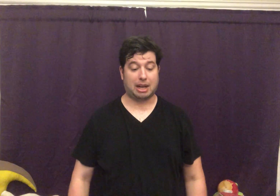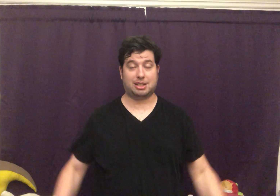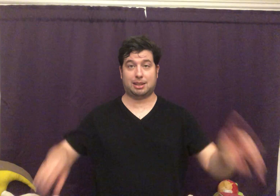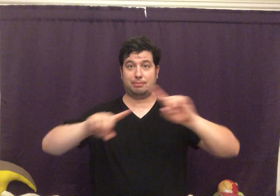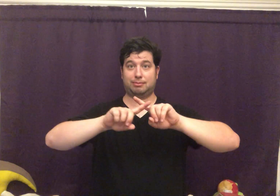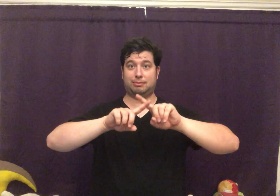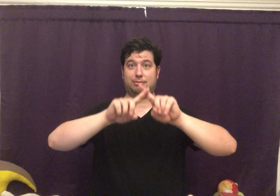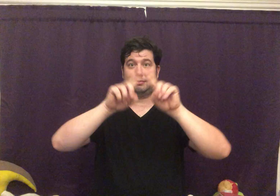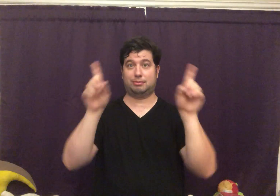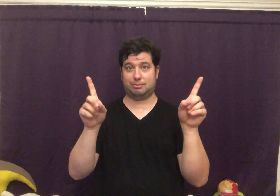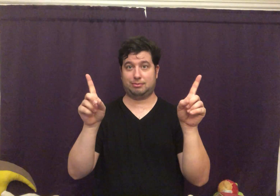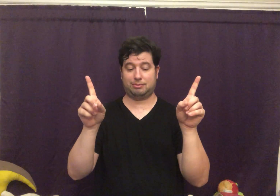But.